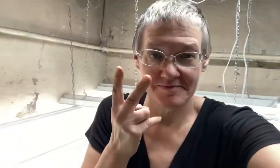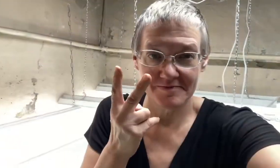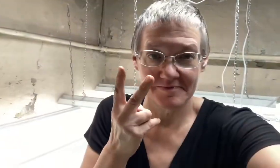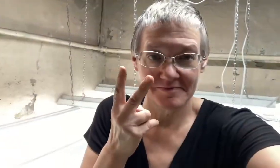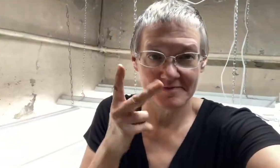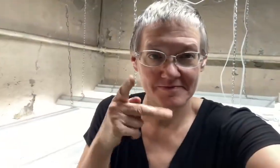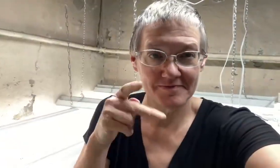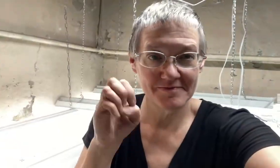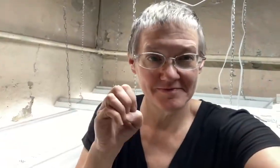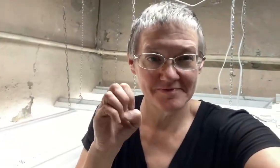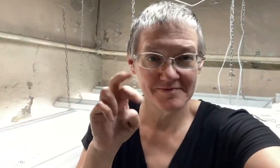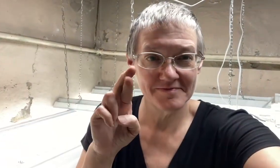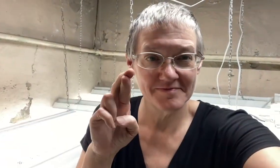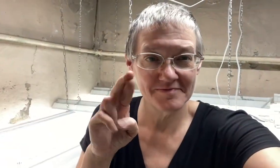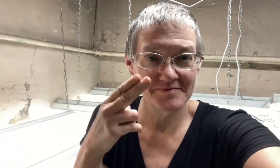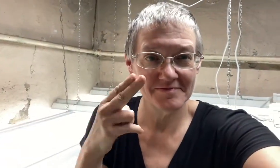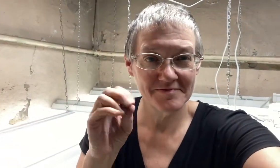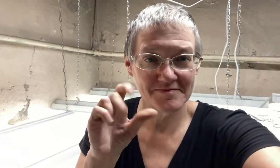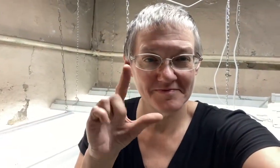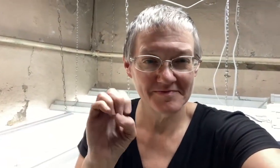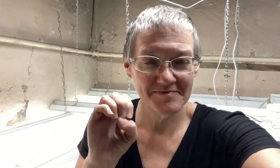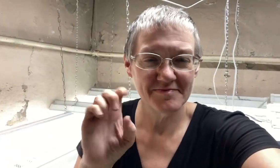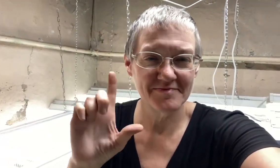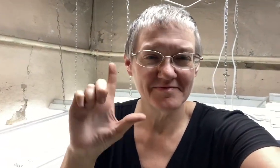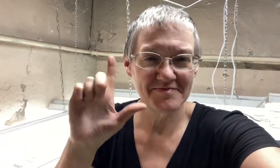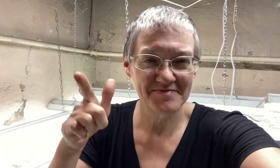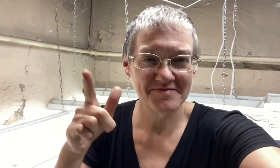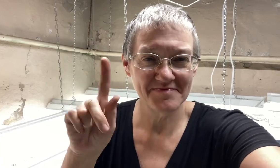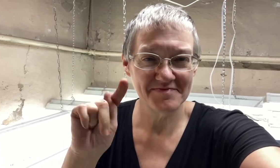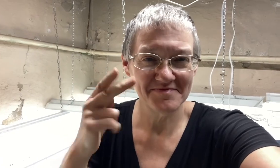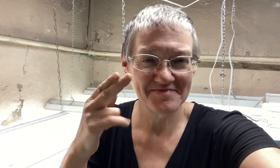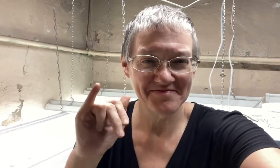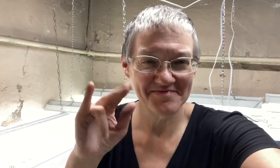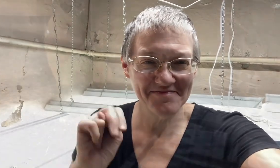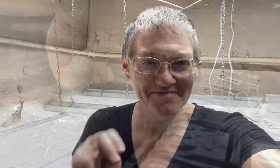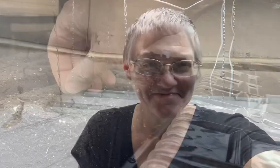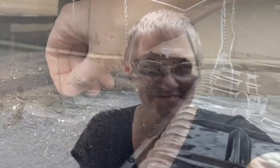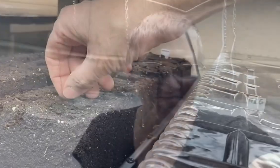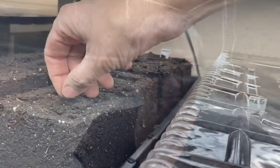And we're going to put 2 seeds per hole, and later we'll thin.